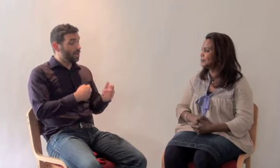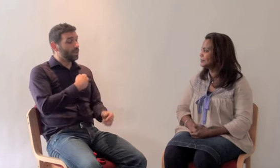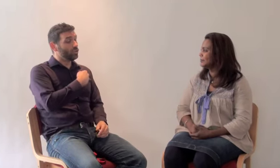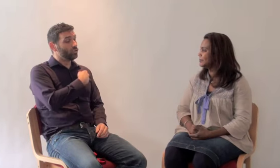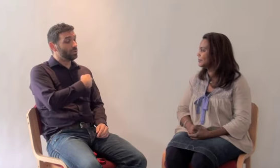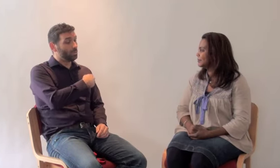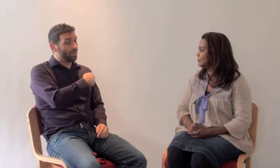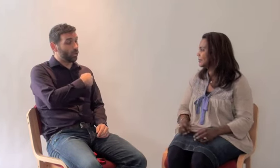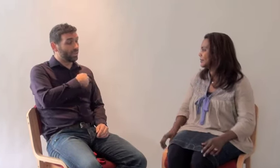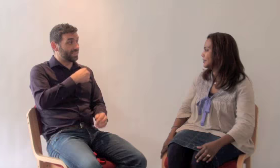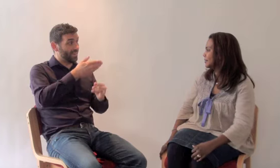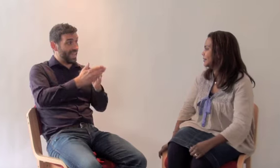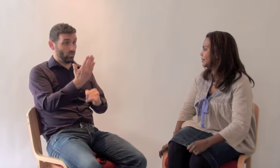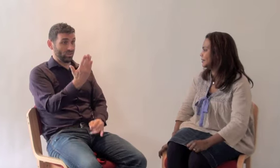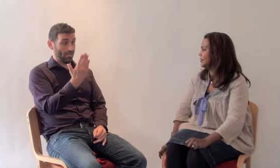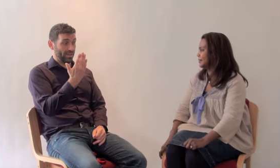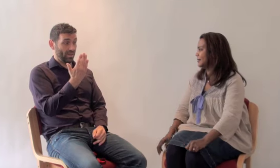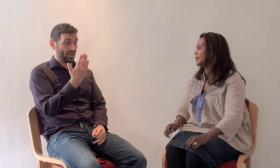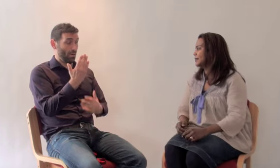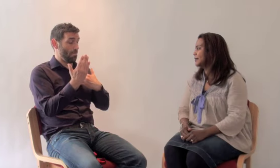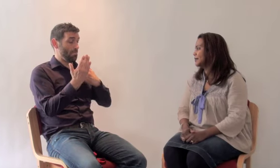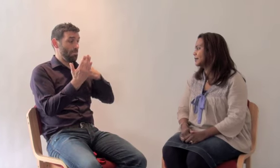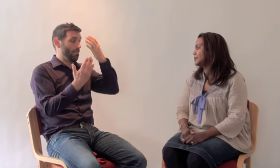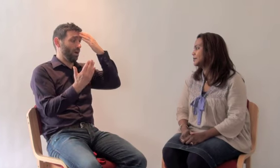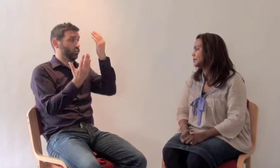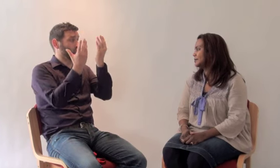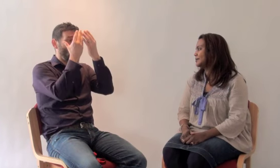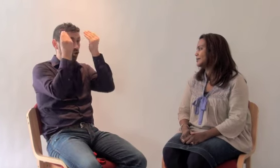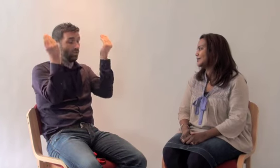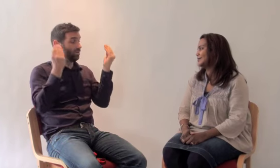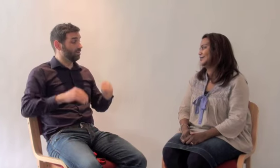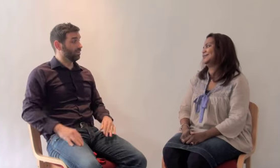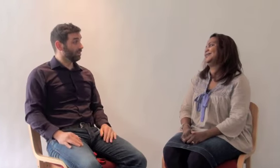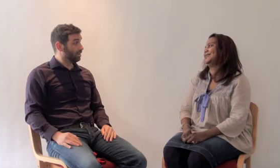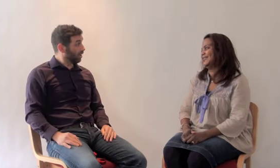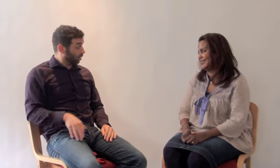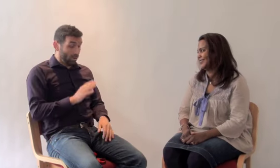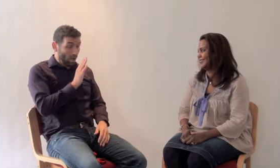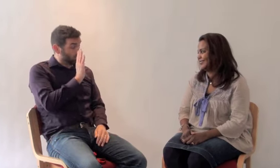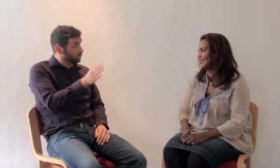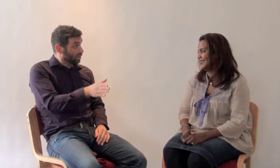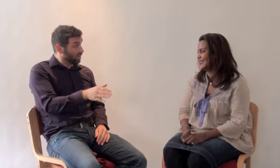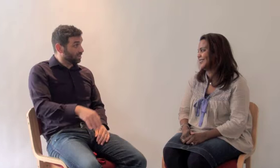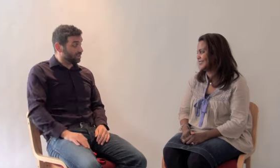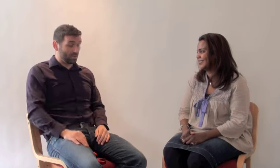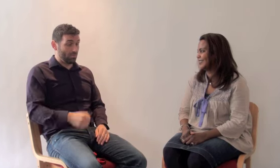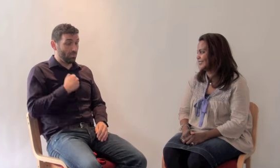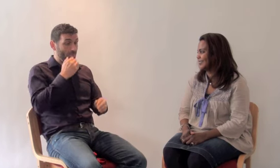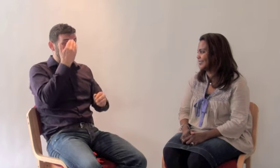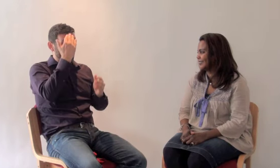was your emotion like at the time? To be honest, when the end was coming, my mind was gone. Oh, okay.